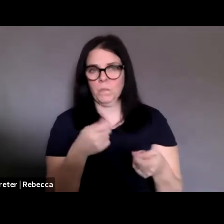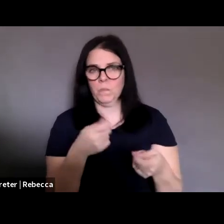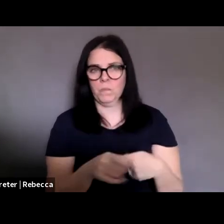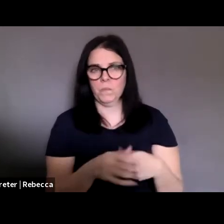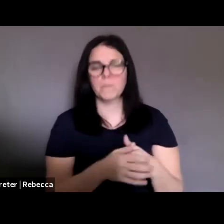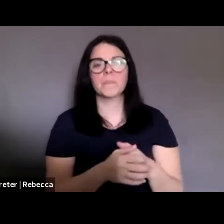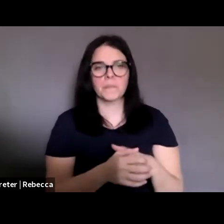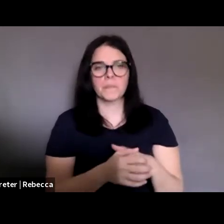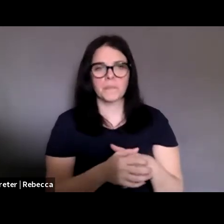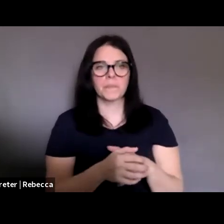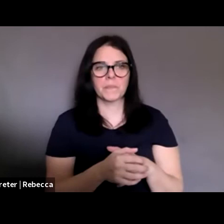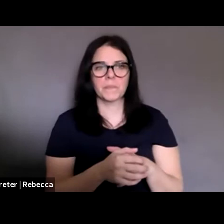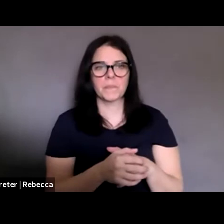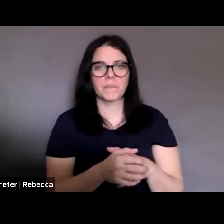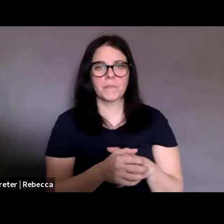Okay.